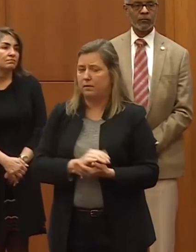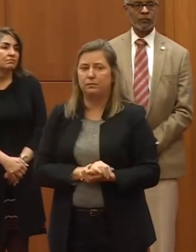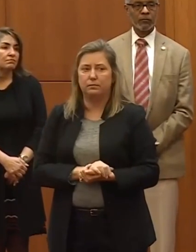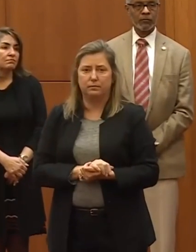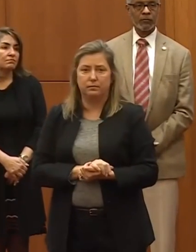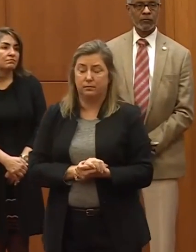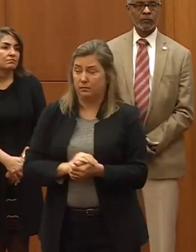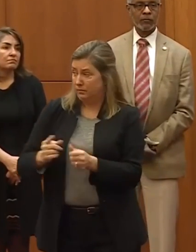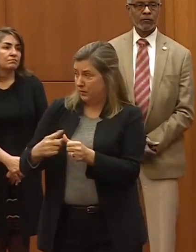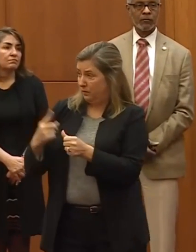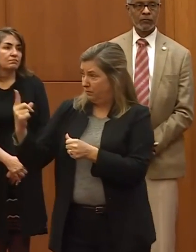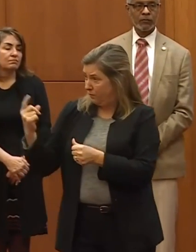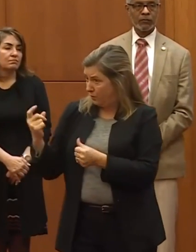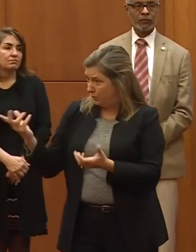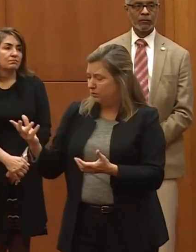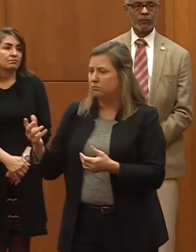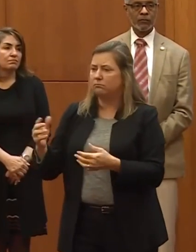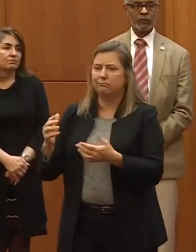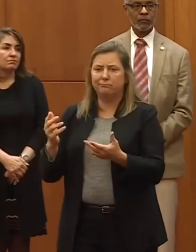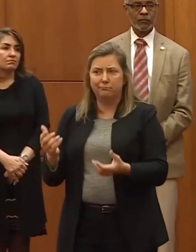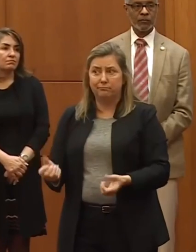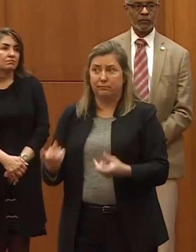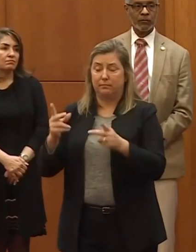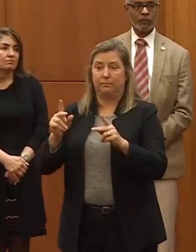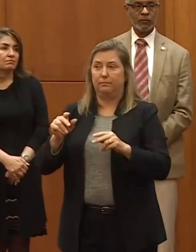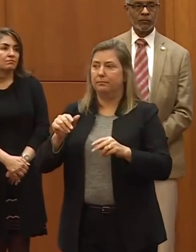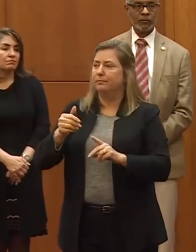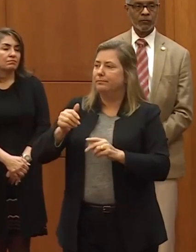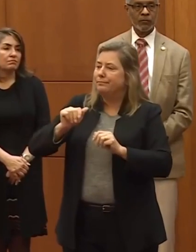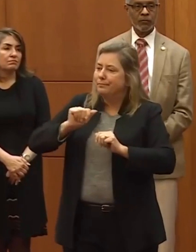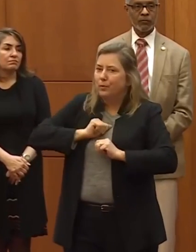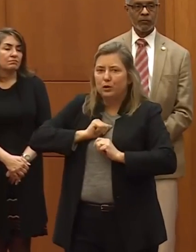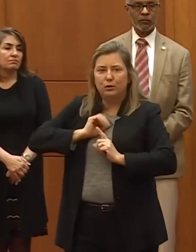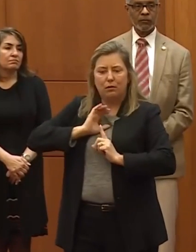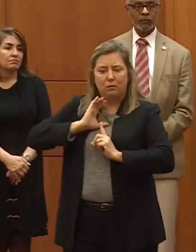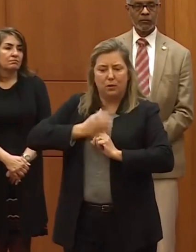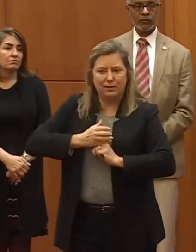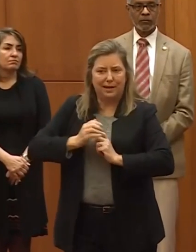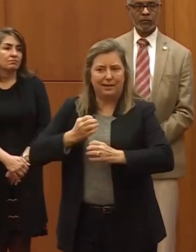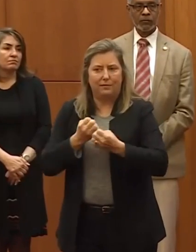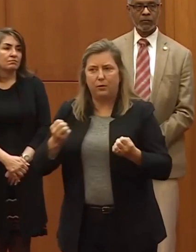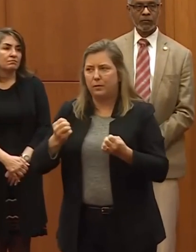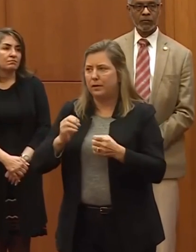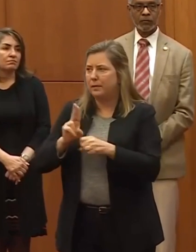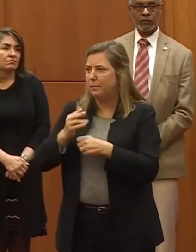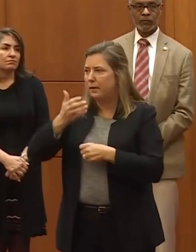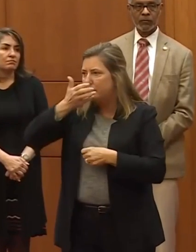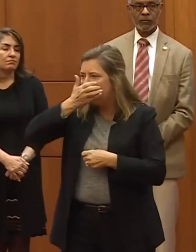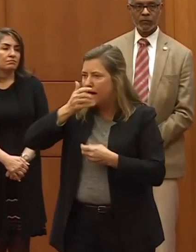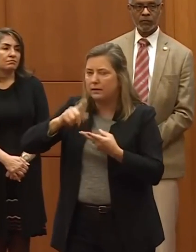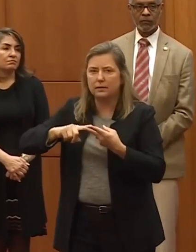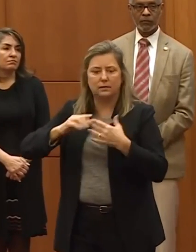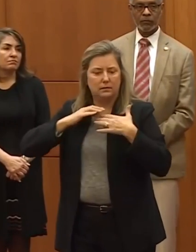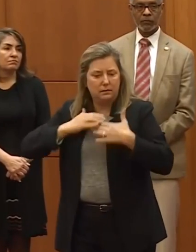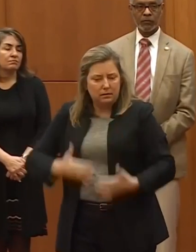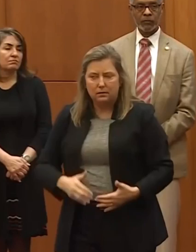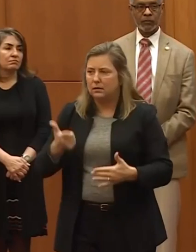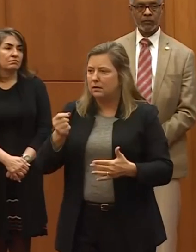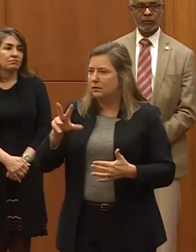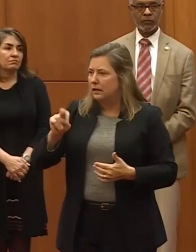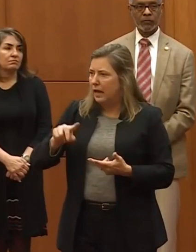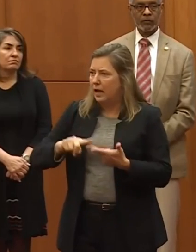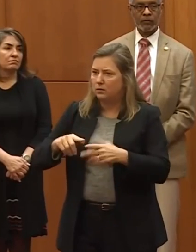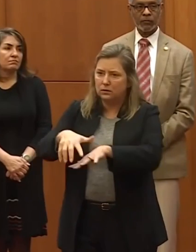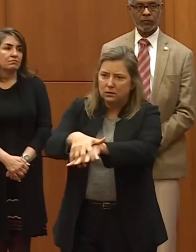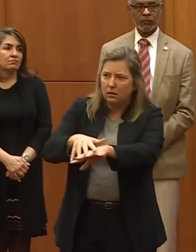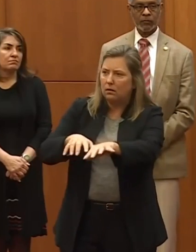Well, the first question is, where are we in terms of personal protective equipment around masks or gowns and gloves?